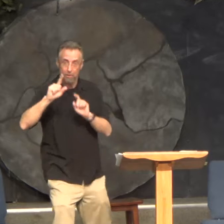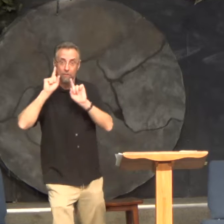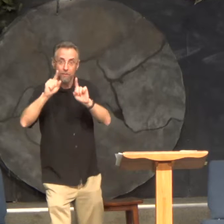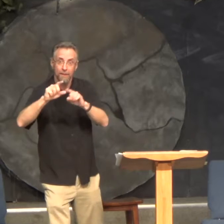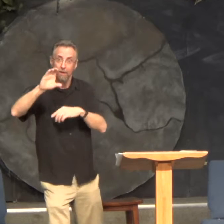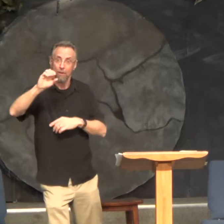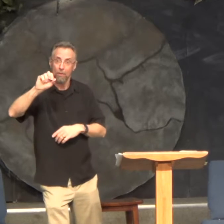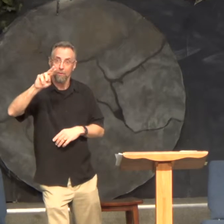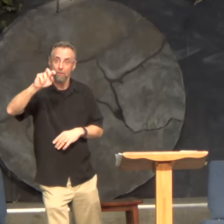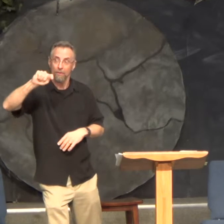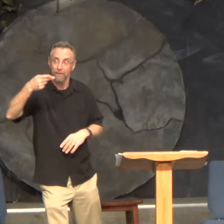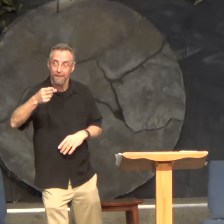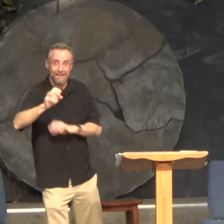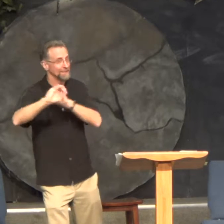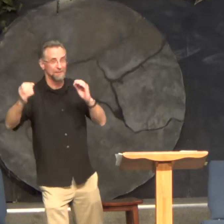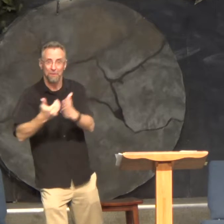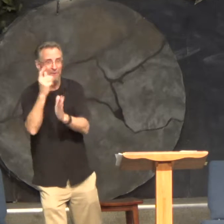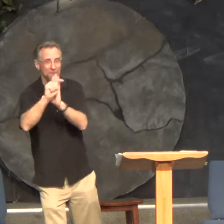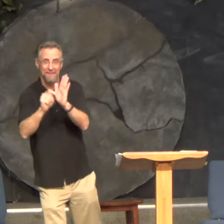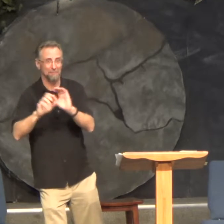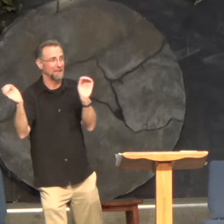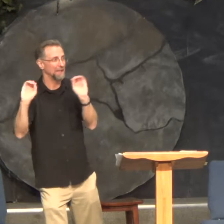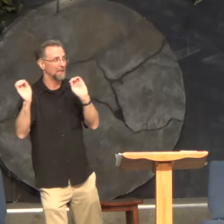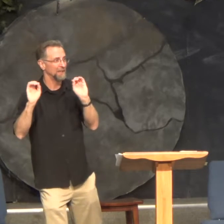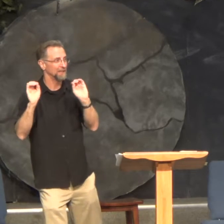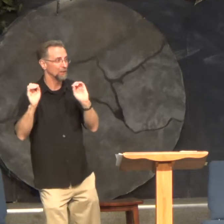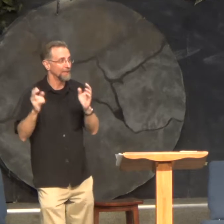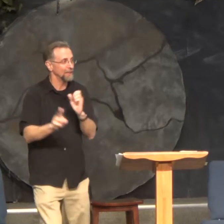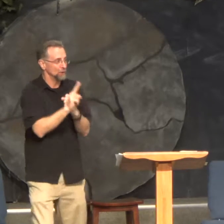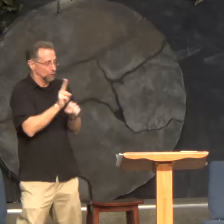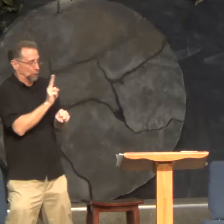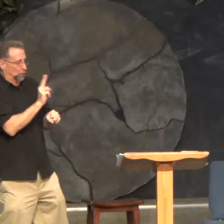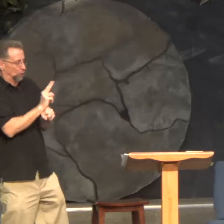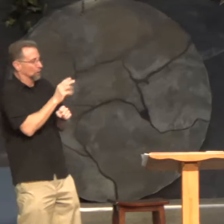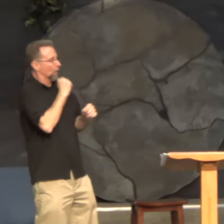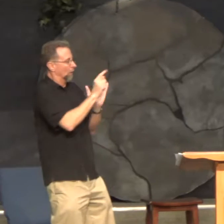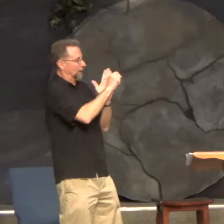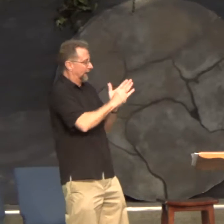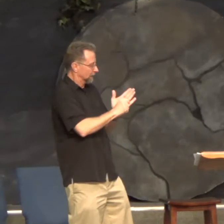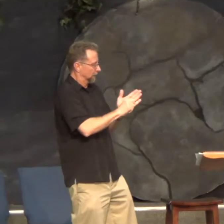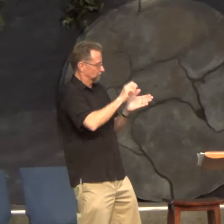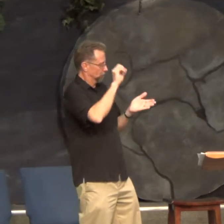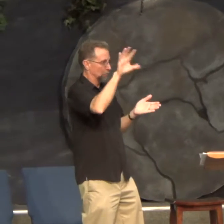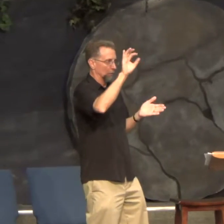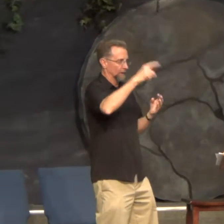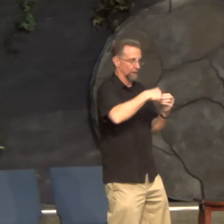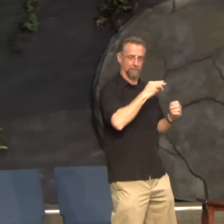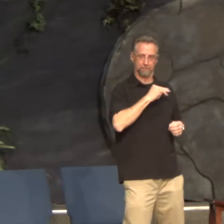And Paul was there in Corinth. There was no New Testament there. And he used the Old Testament